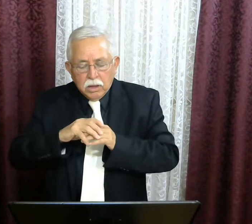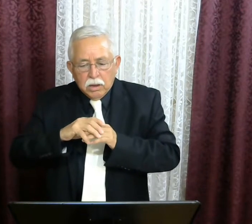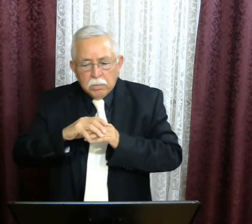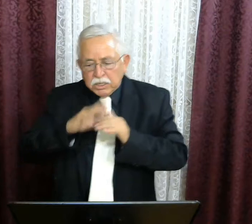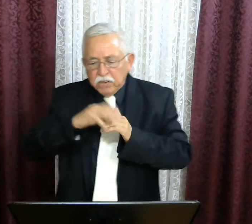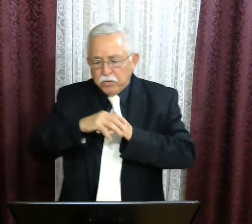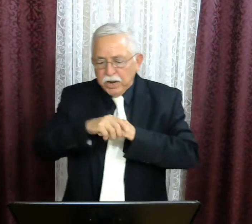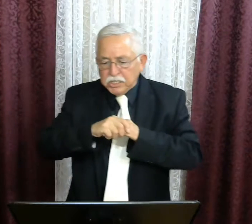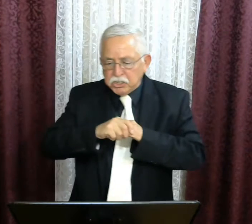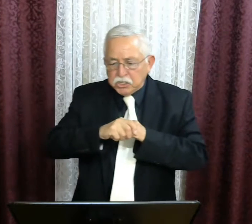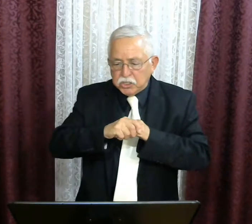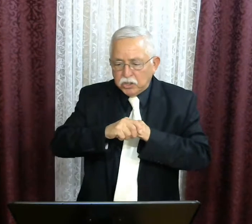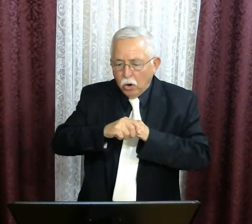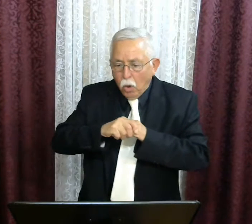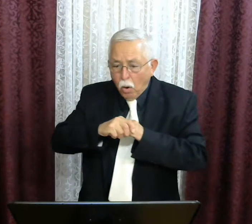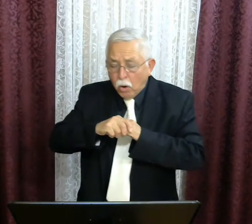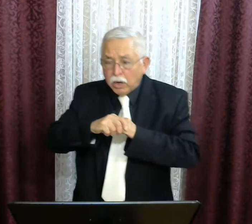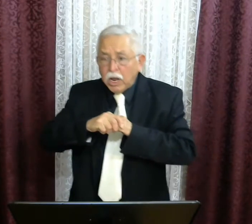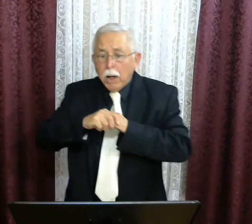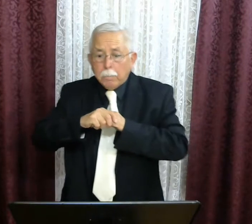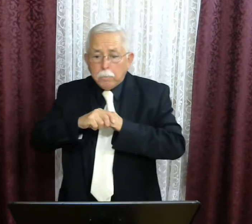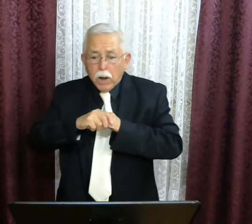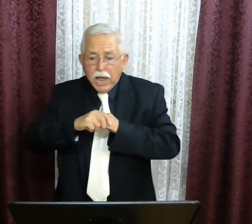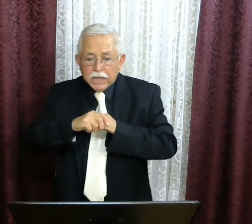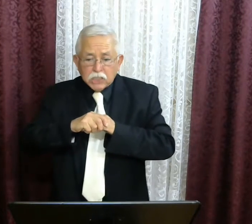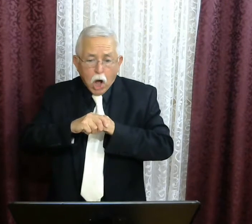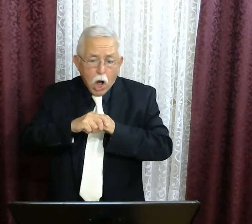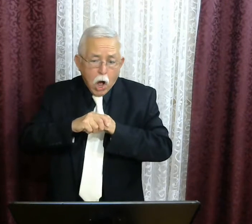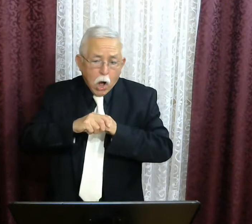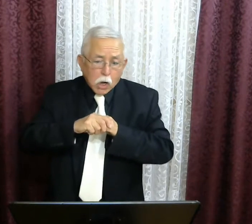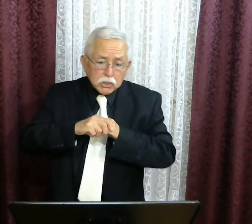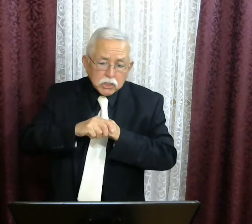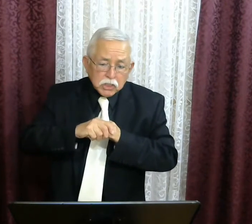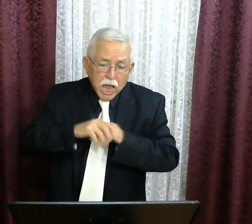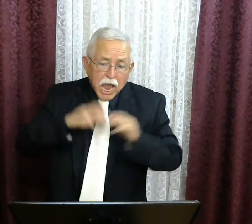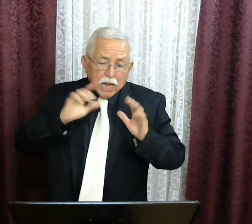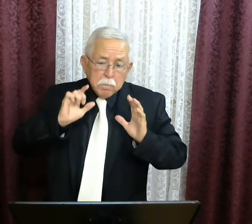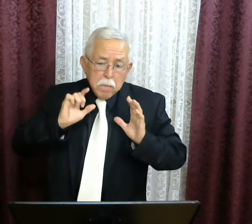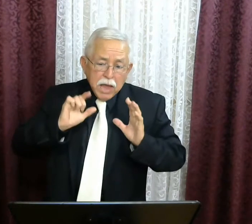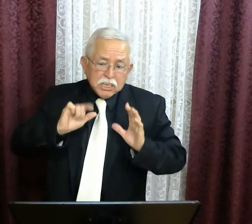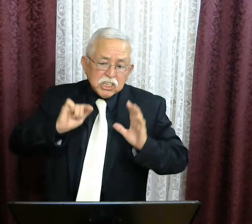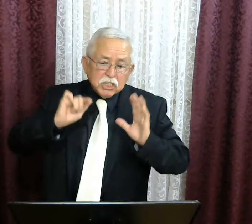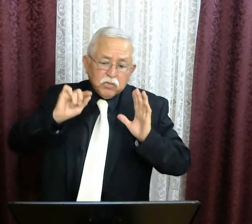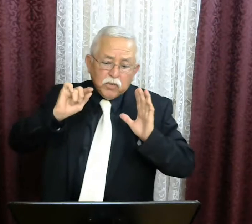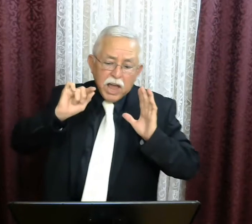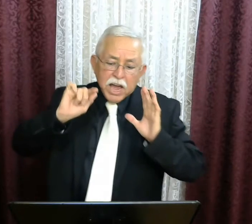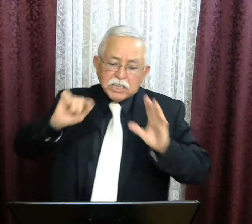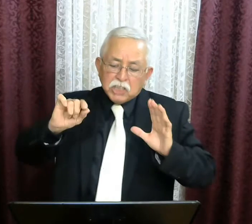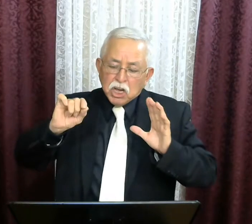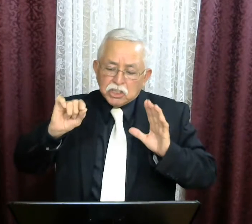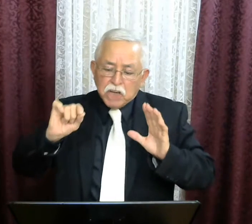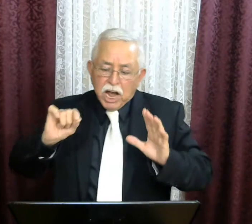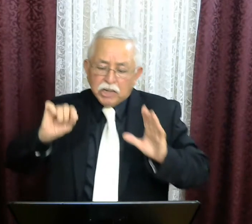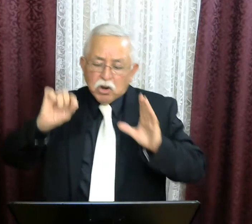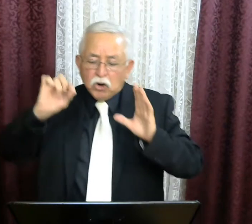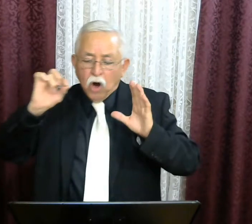My dear friends, the Lord bless us and make His face shine on